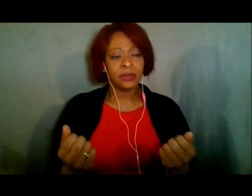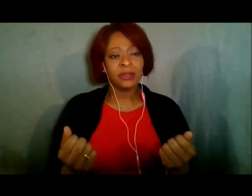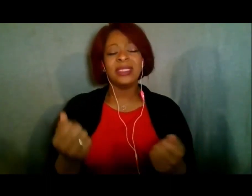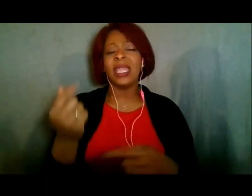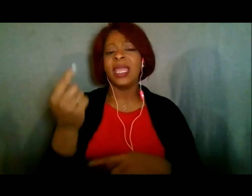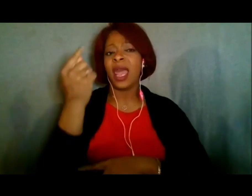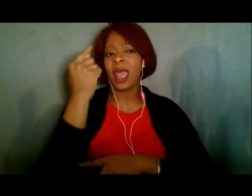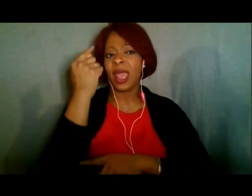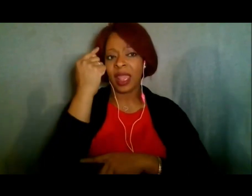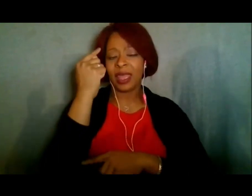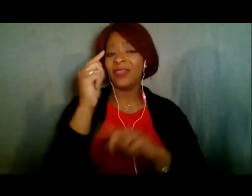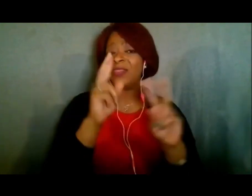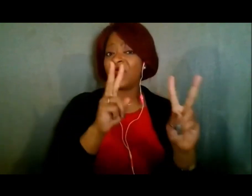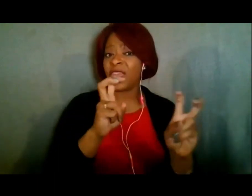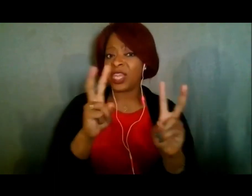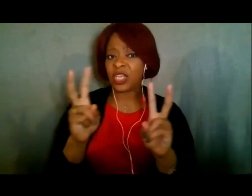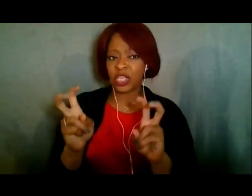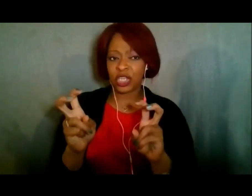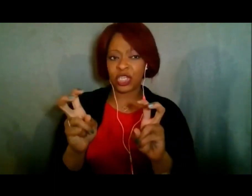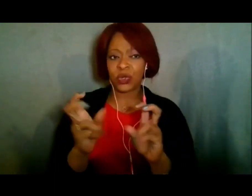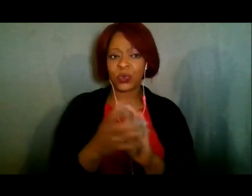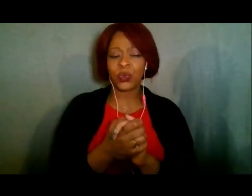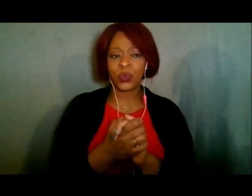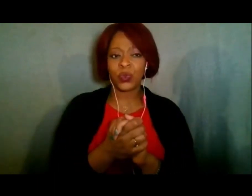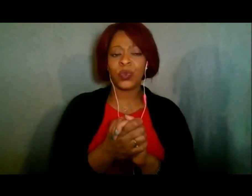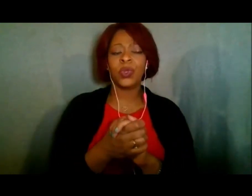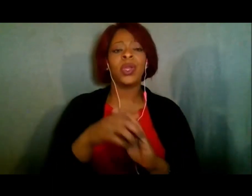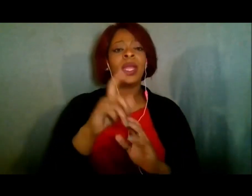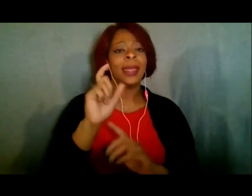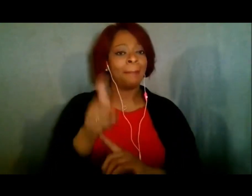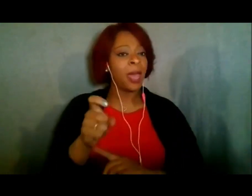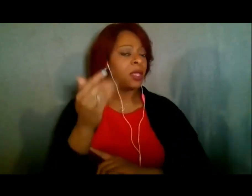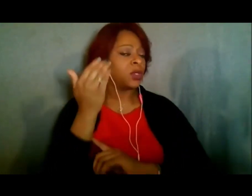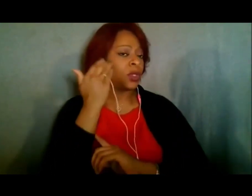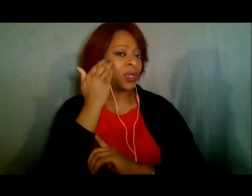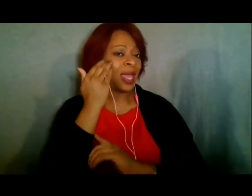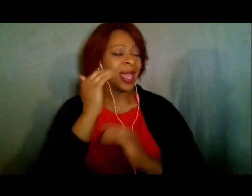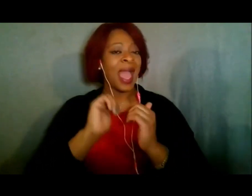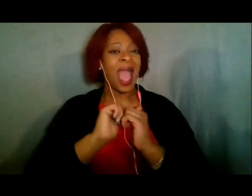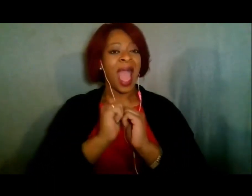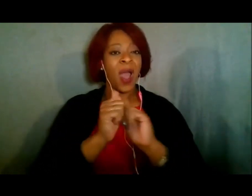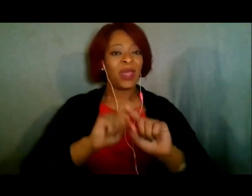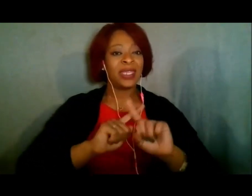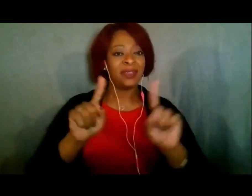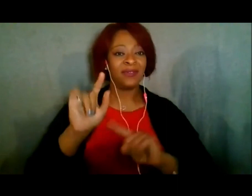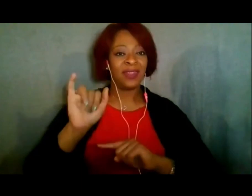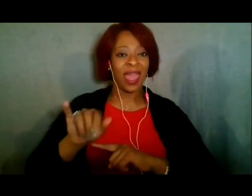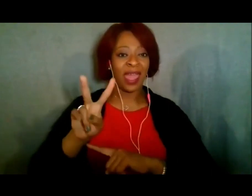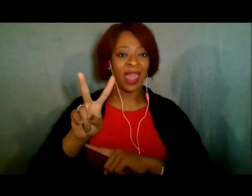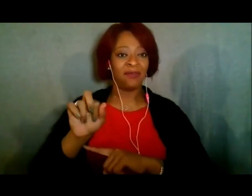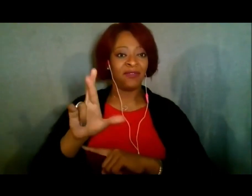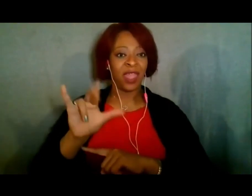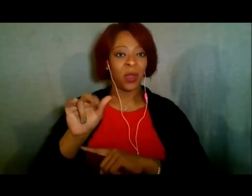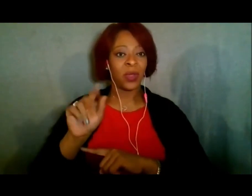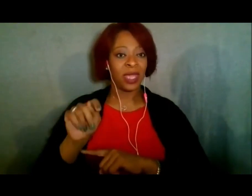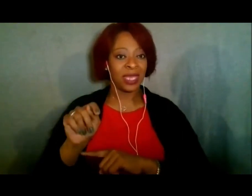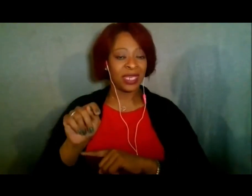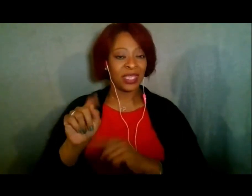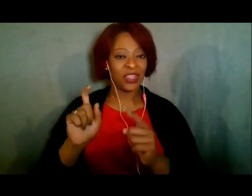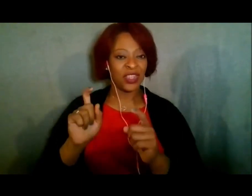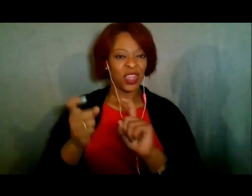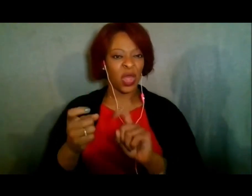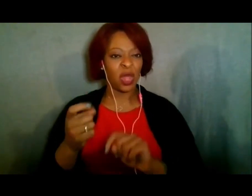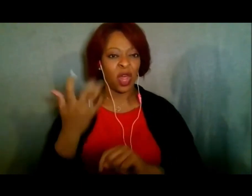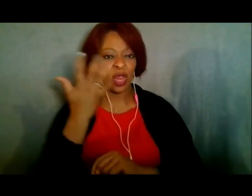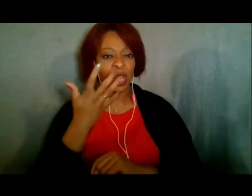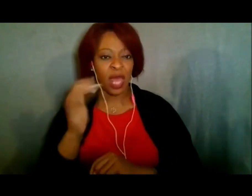think the issue is we need to know how different these variants are, how those